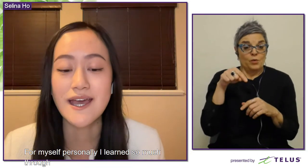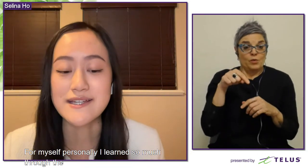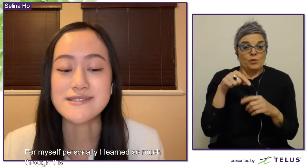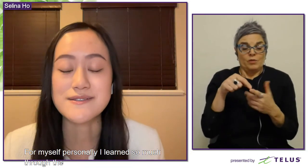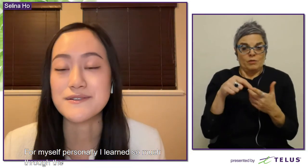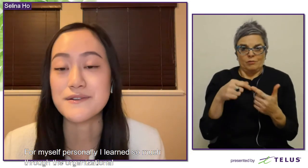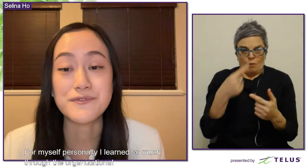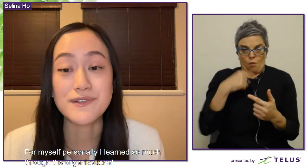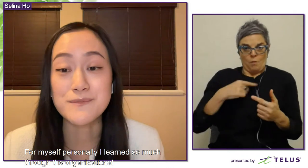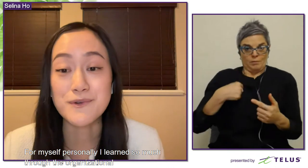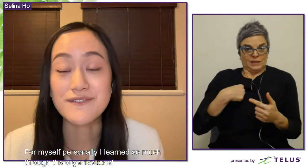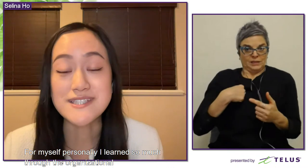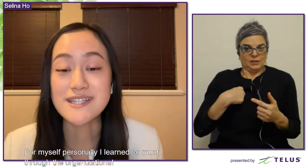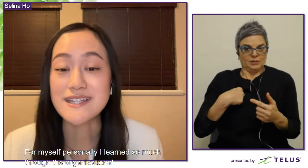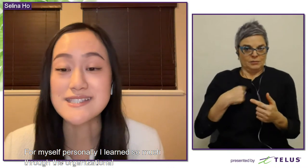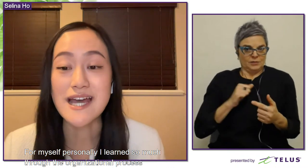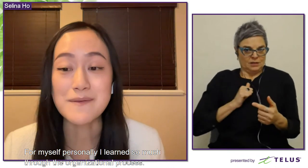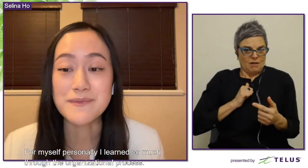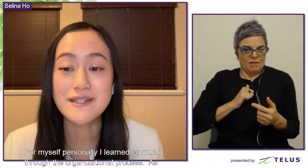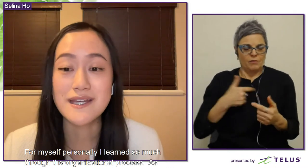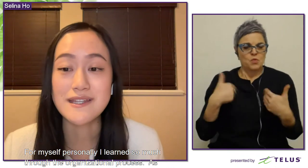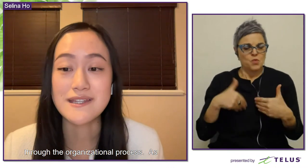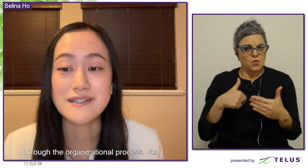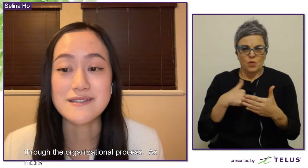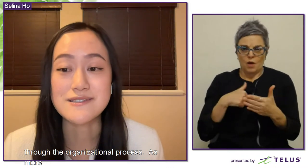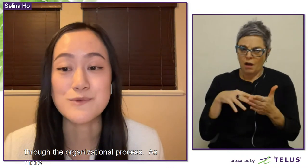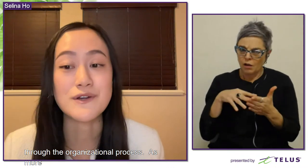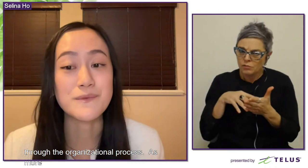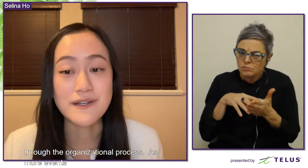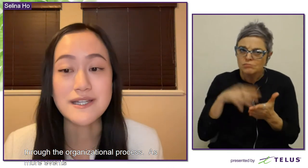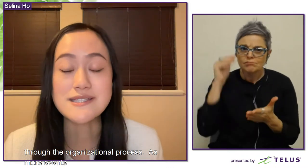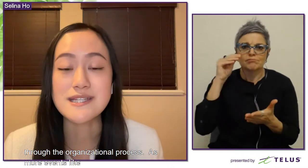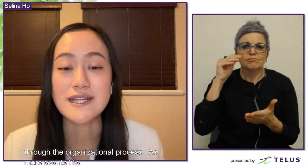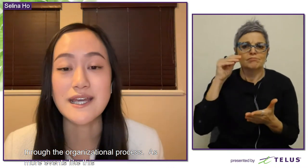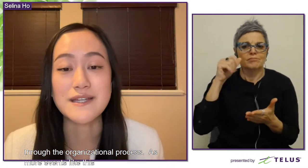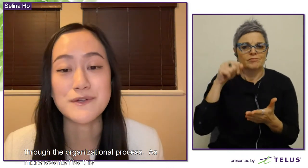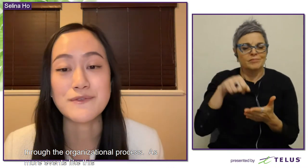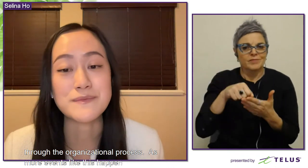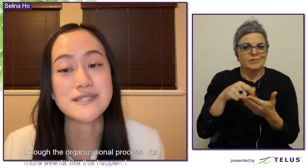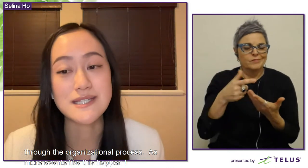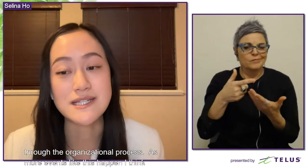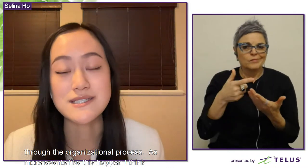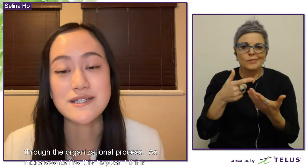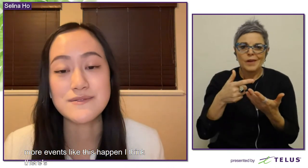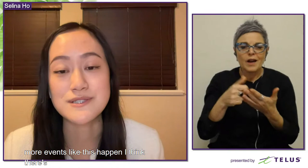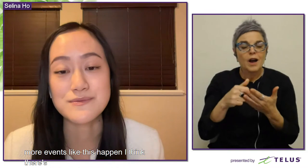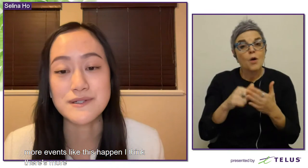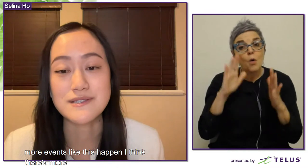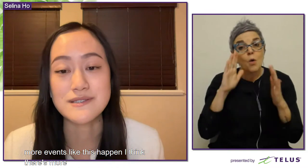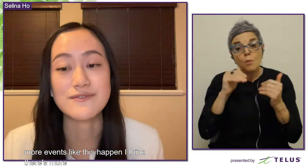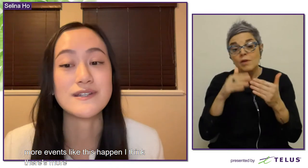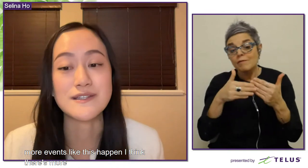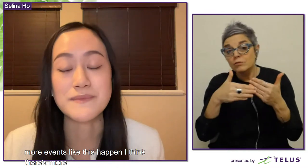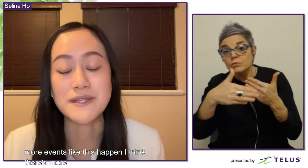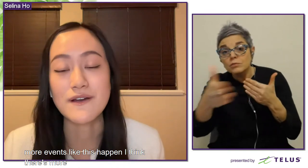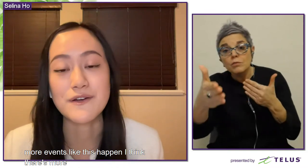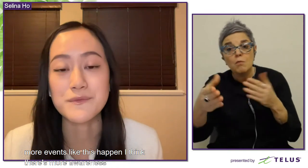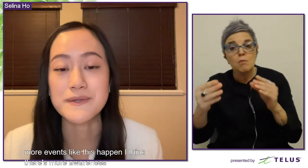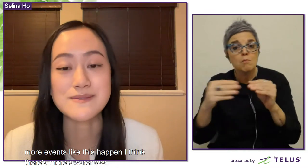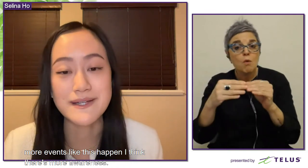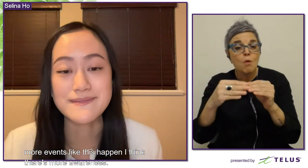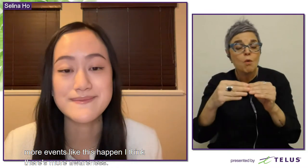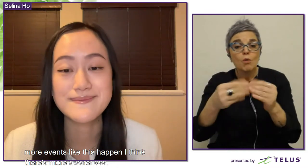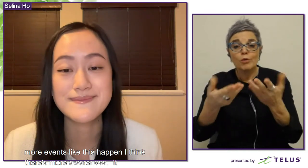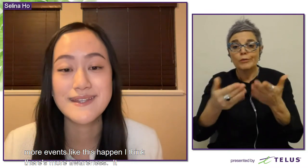And as hopefully more events like this happen, I think there's more awareness and, again, more representation, which would definitely be